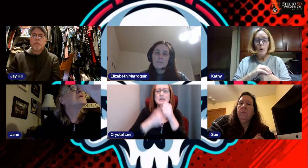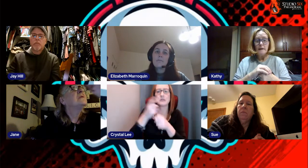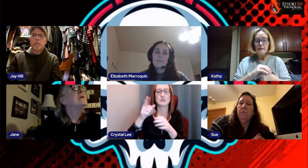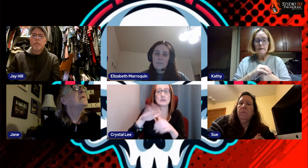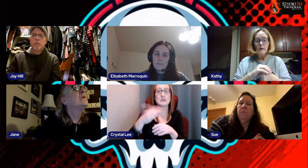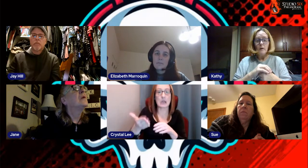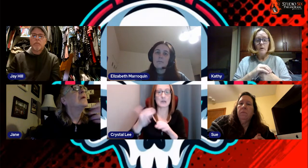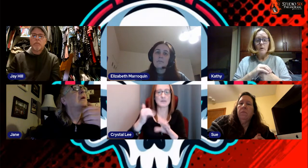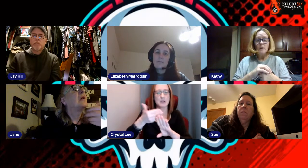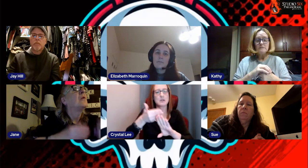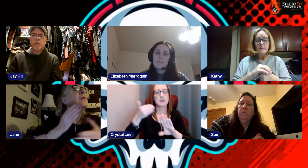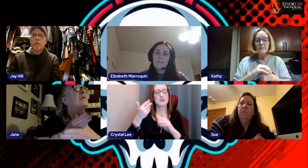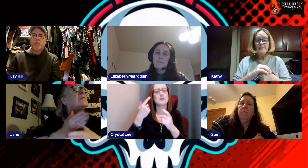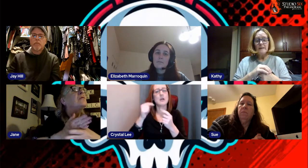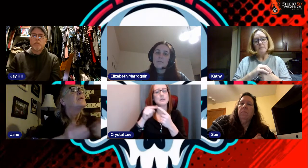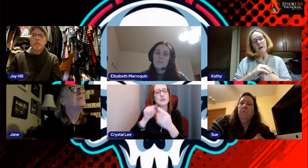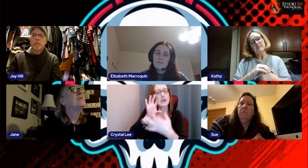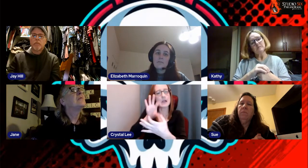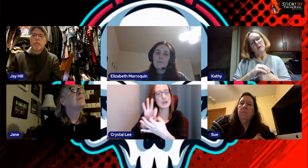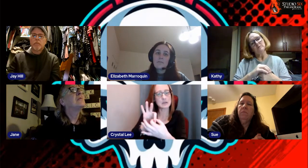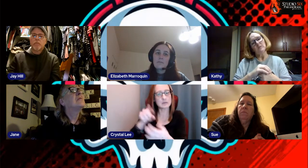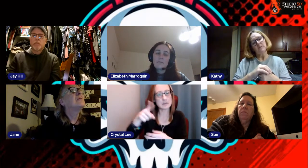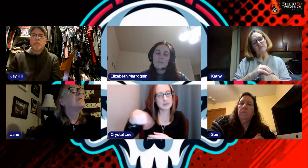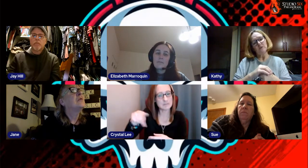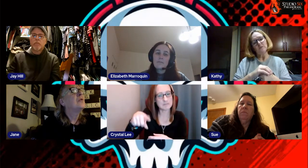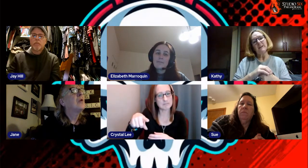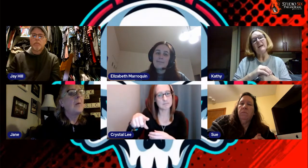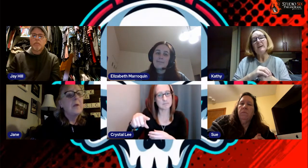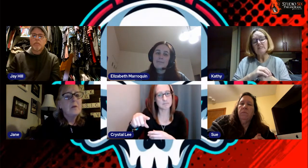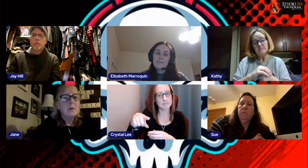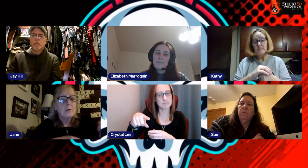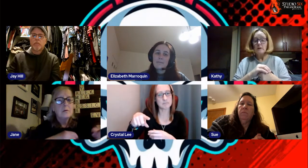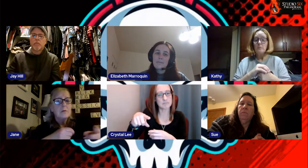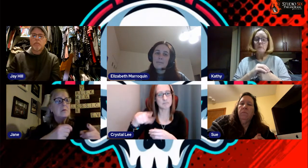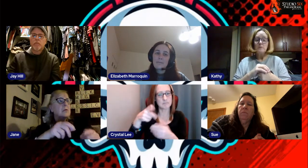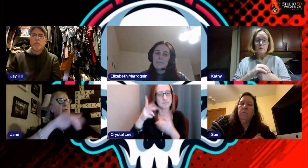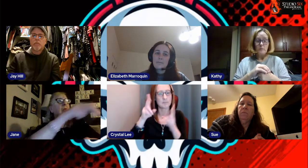a toy or something that passed away to